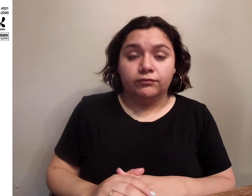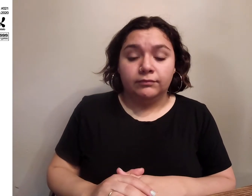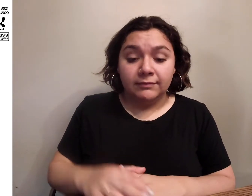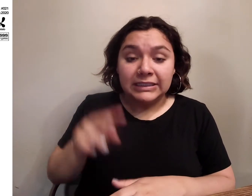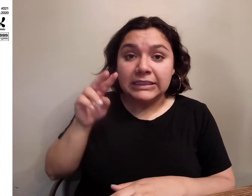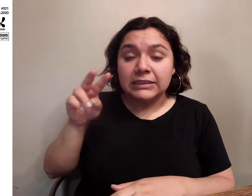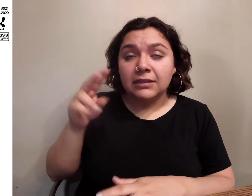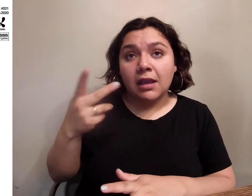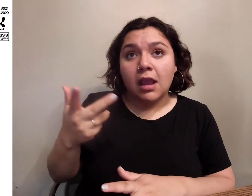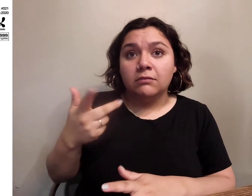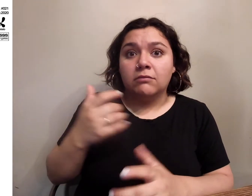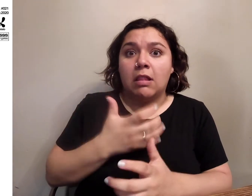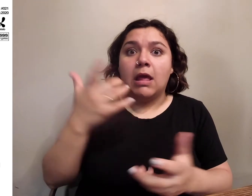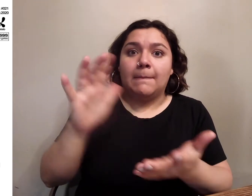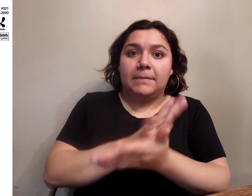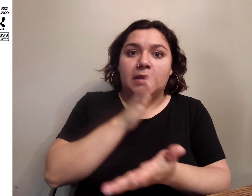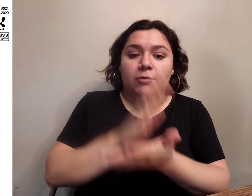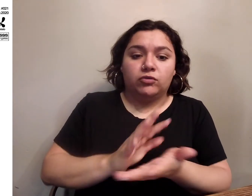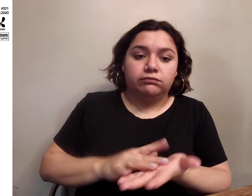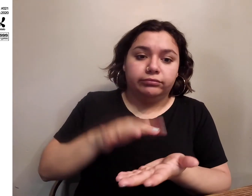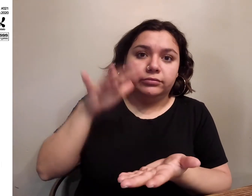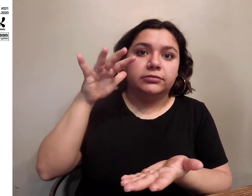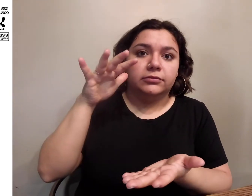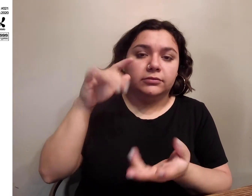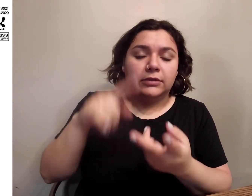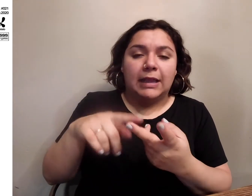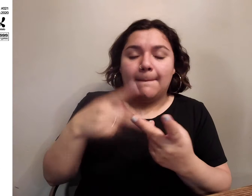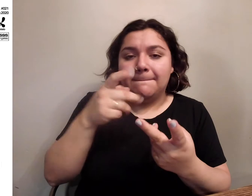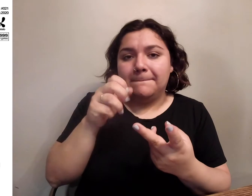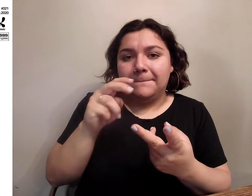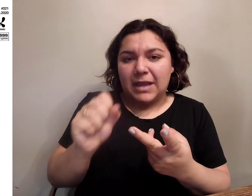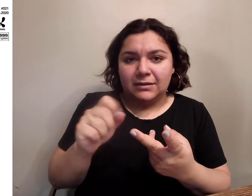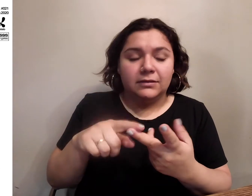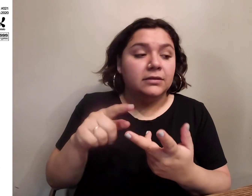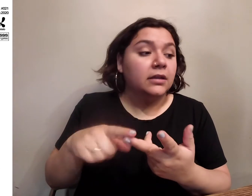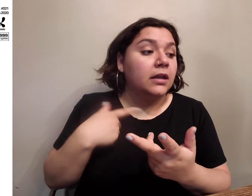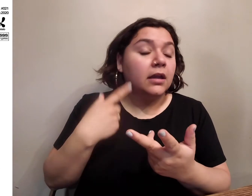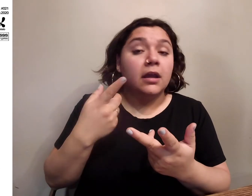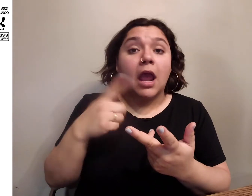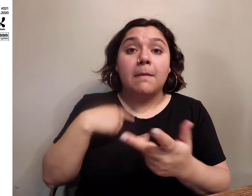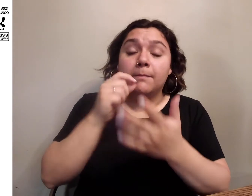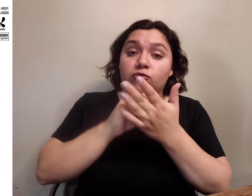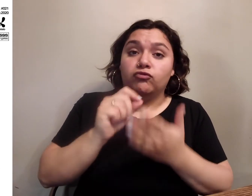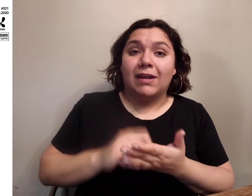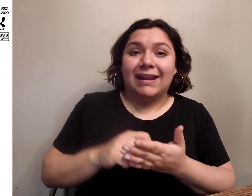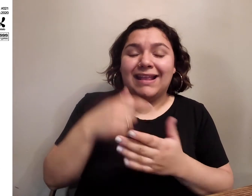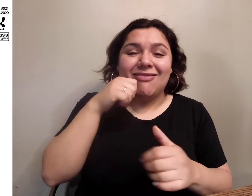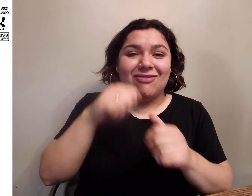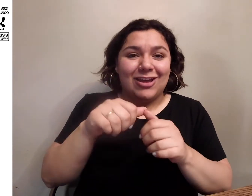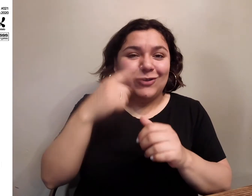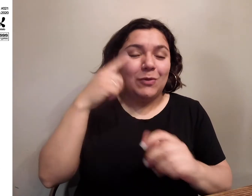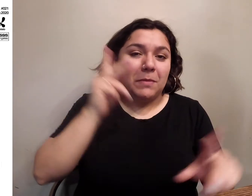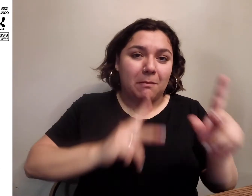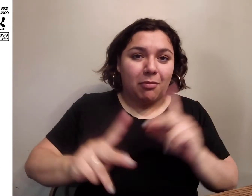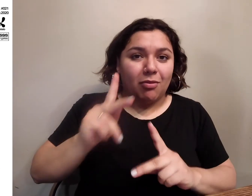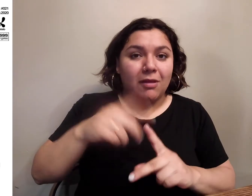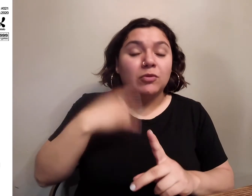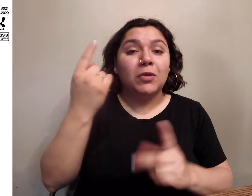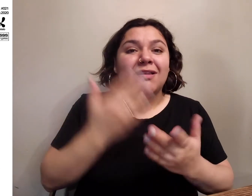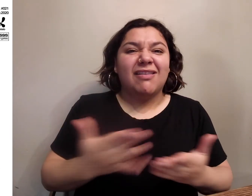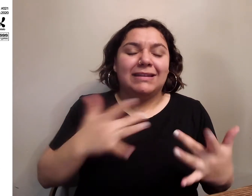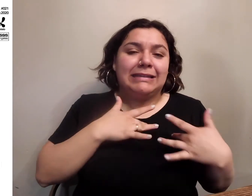pile of paper and pencils and pens because I'm going to be writing letters to people. That's one of the things